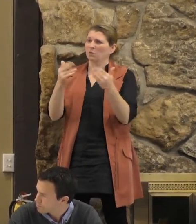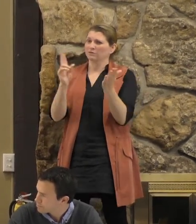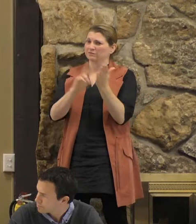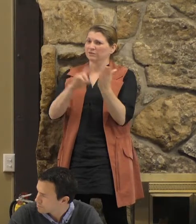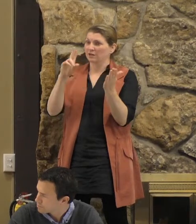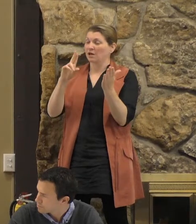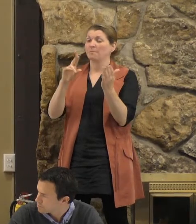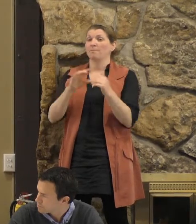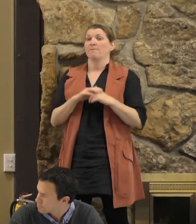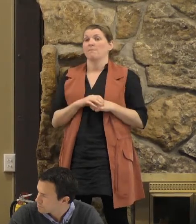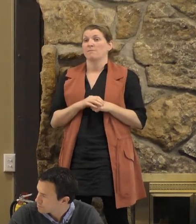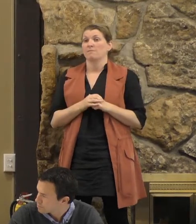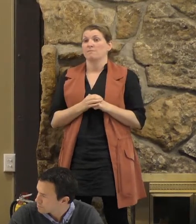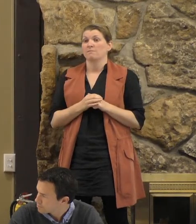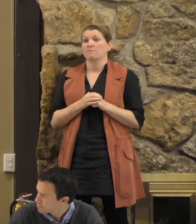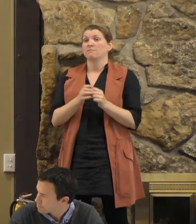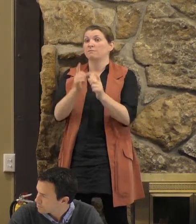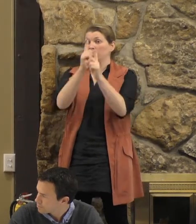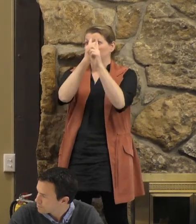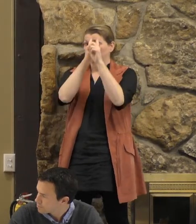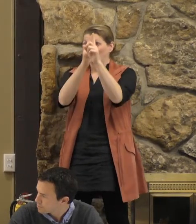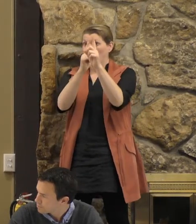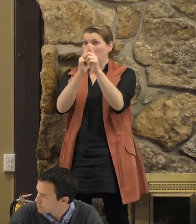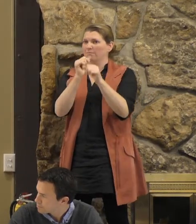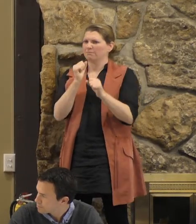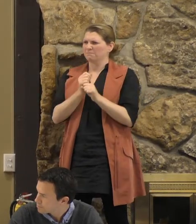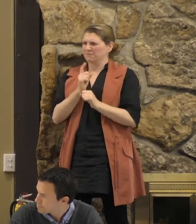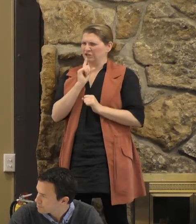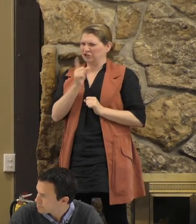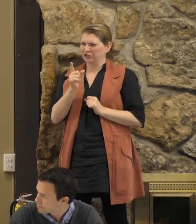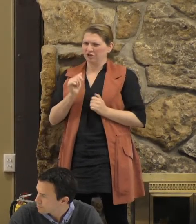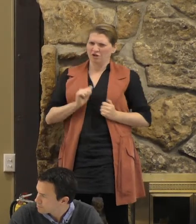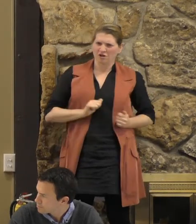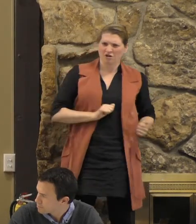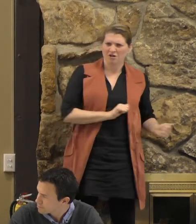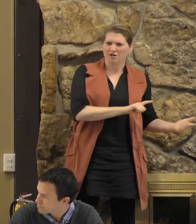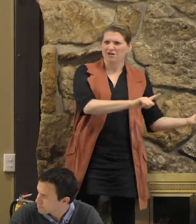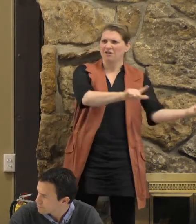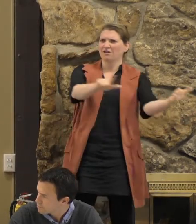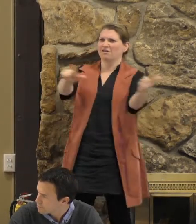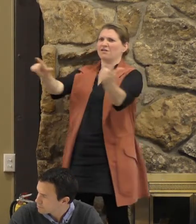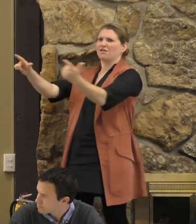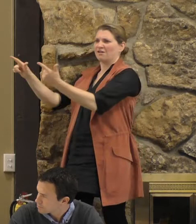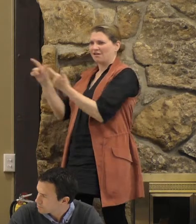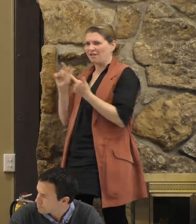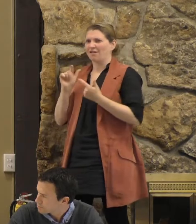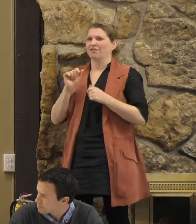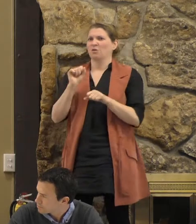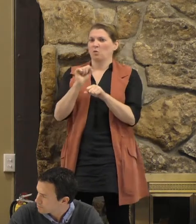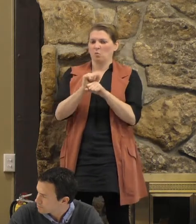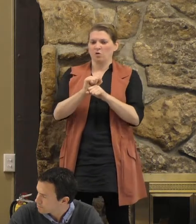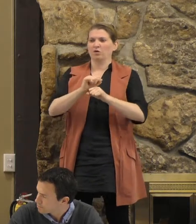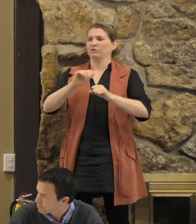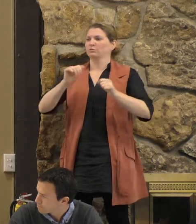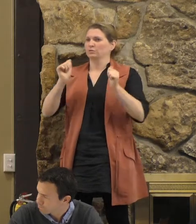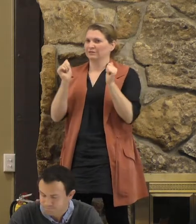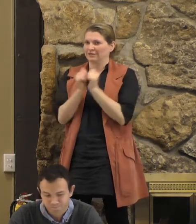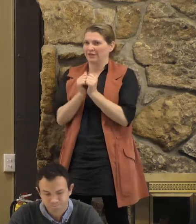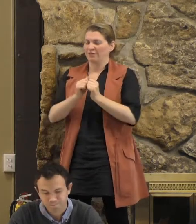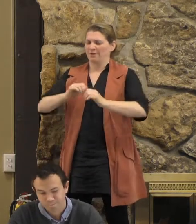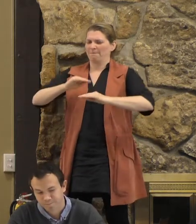to make sure that everybody is working together for your best interest. All the different service